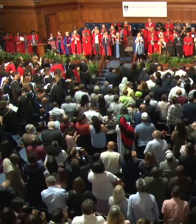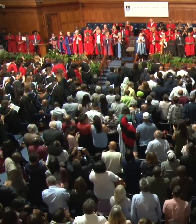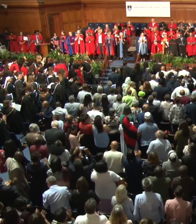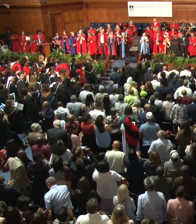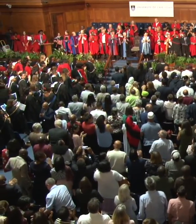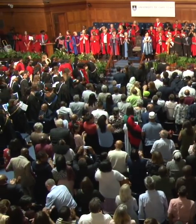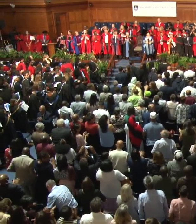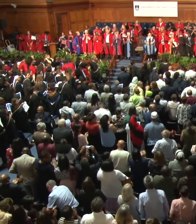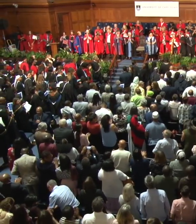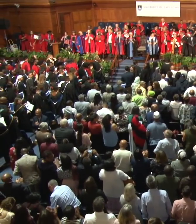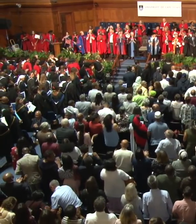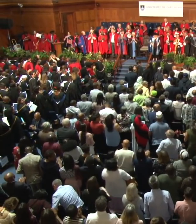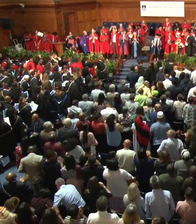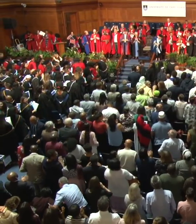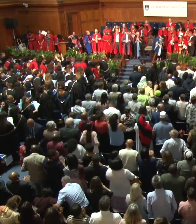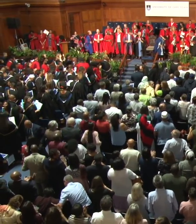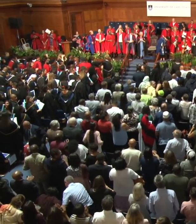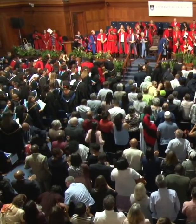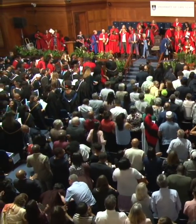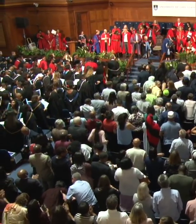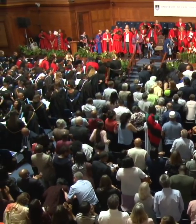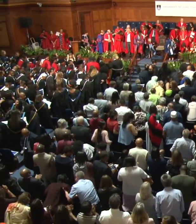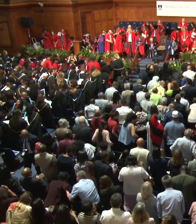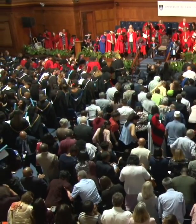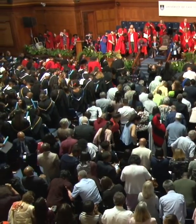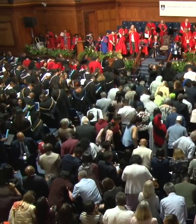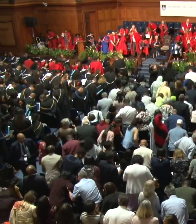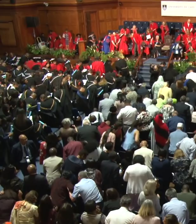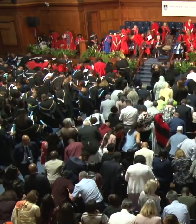Thank you very much. Thank you. You may be seated.